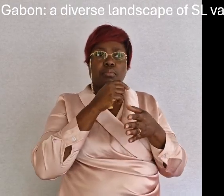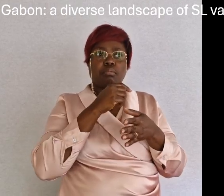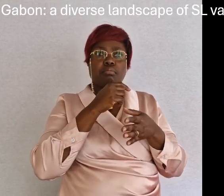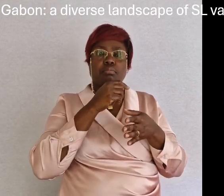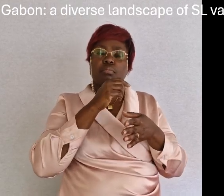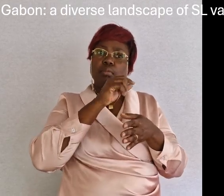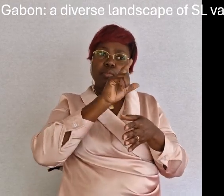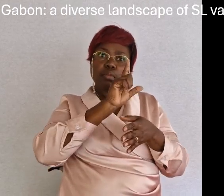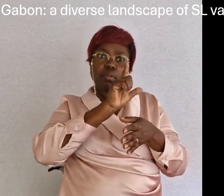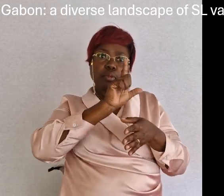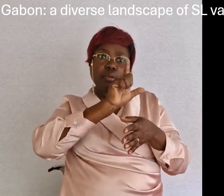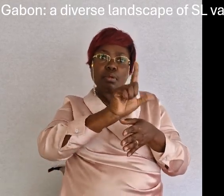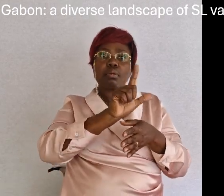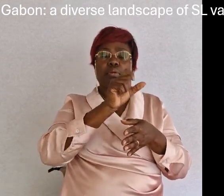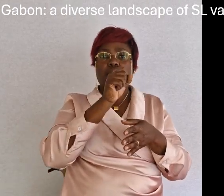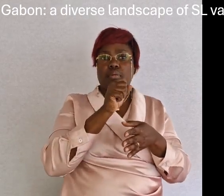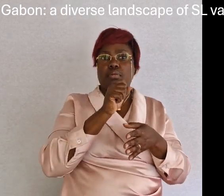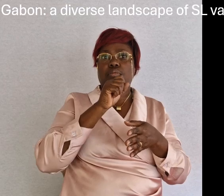language developed.